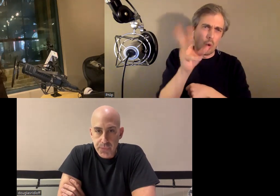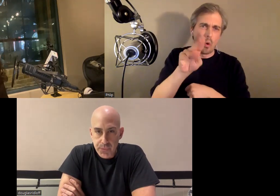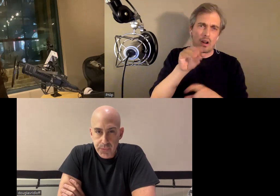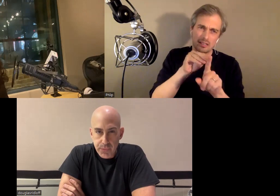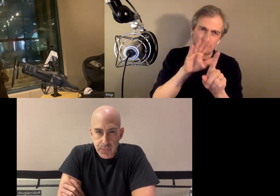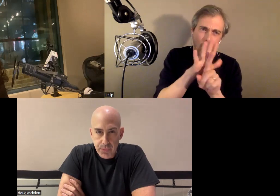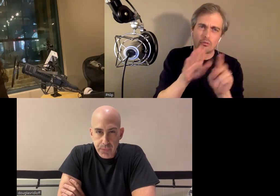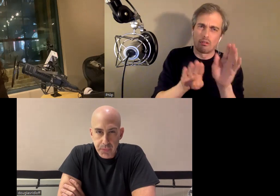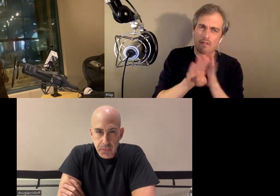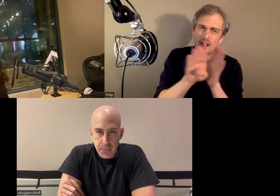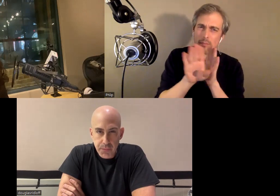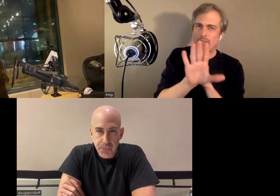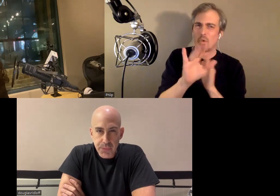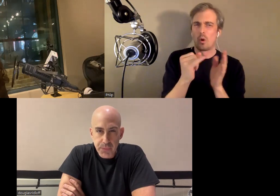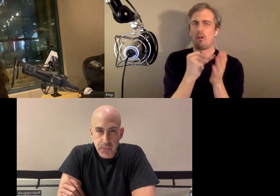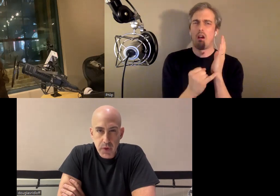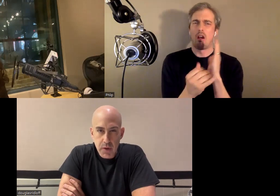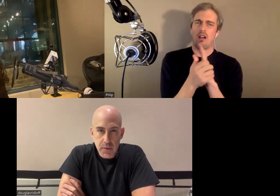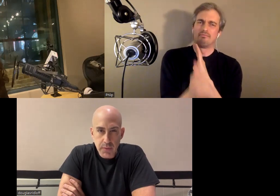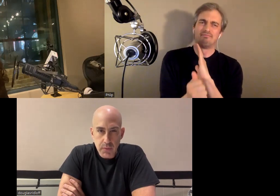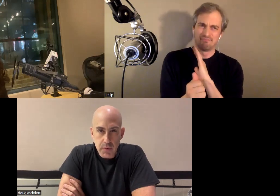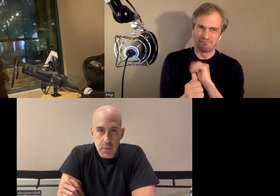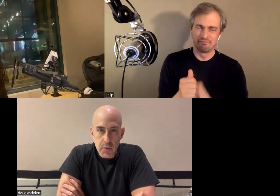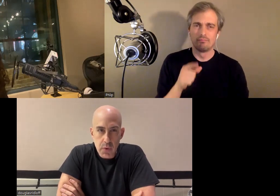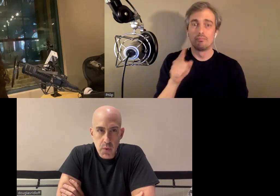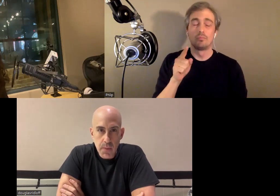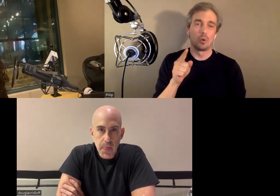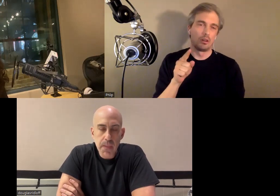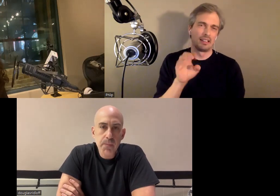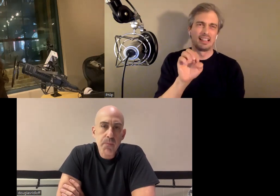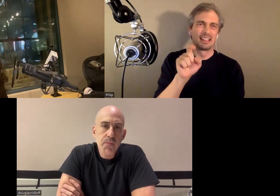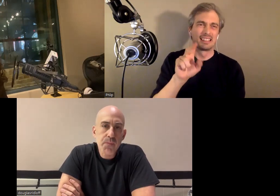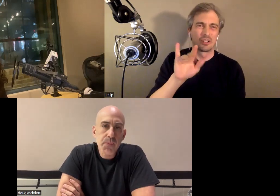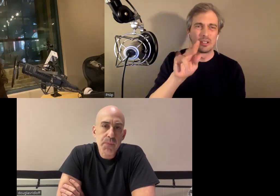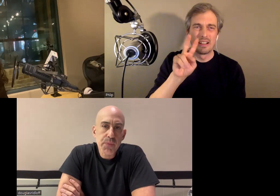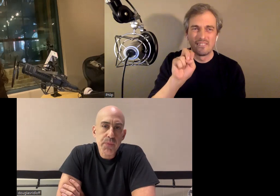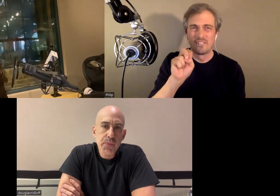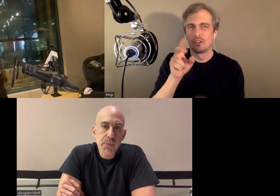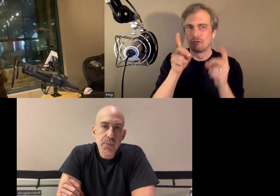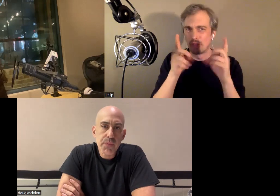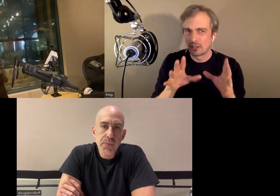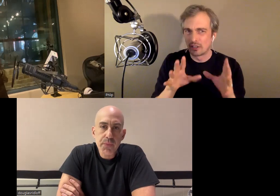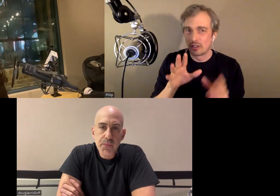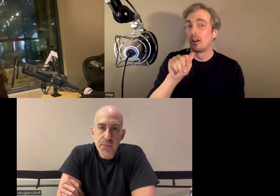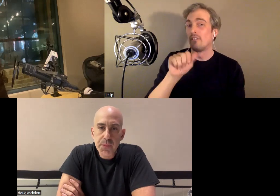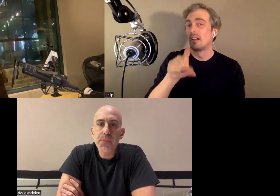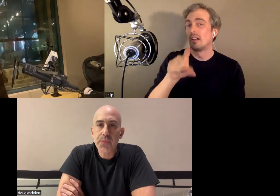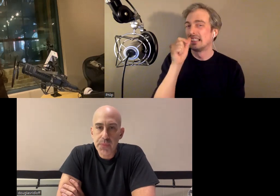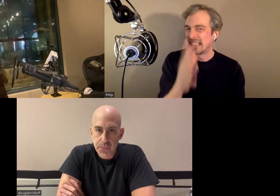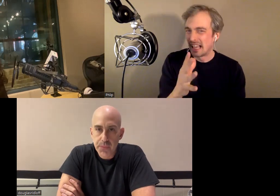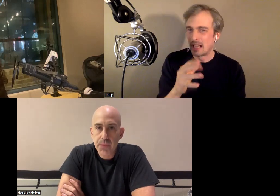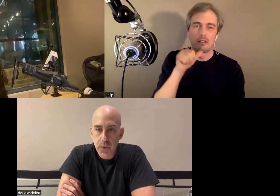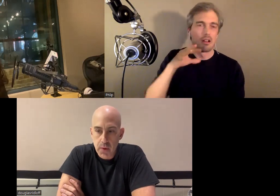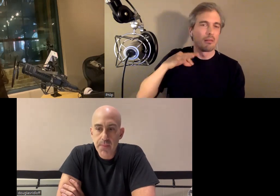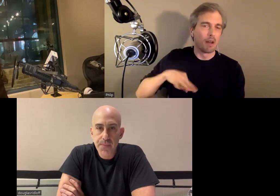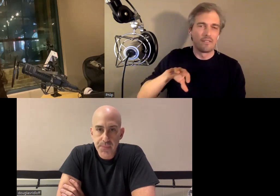development of your artistry. You are the executive director of ASL Slam. It's a nonprofit that hosts open slam events for artists and